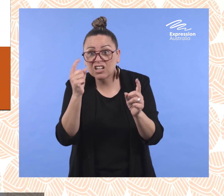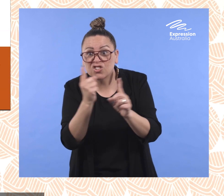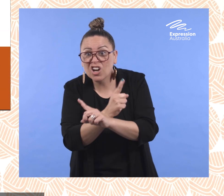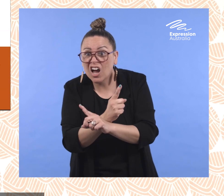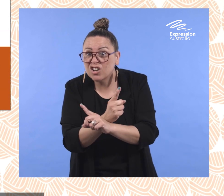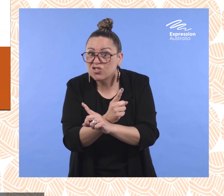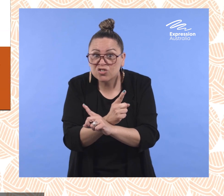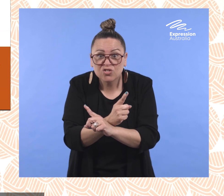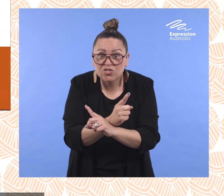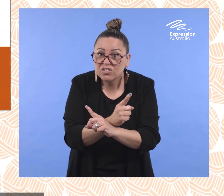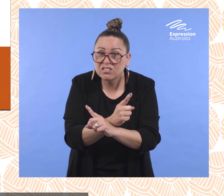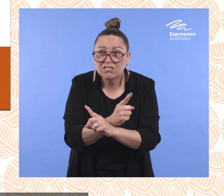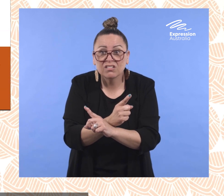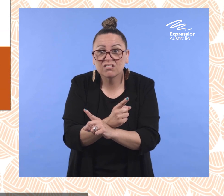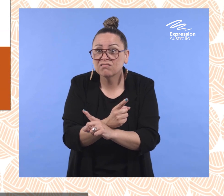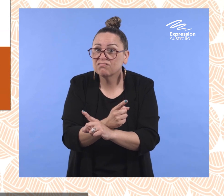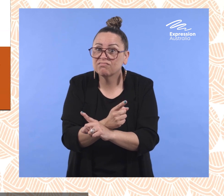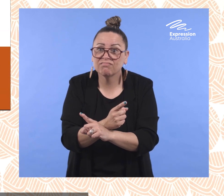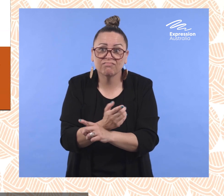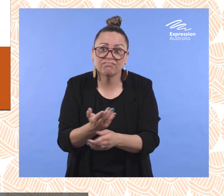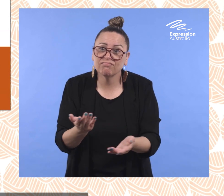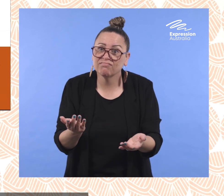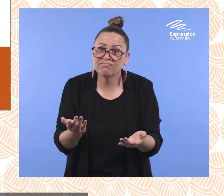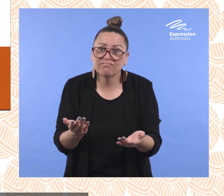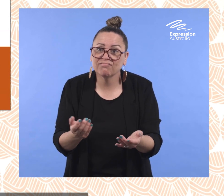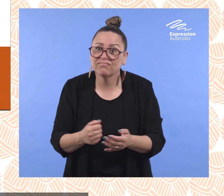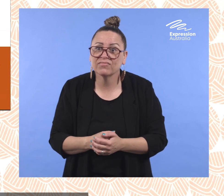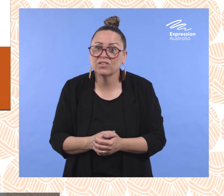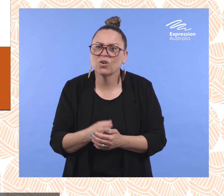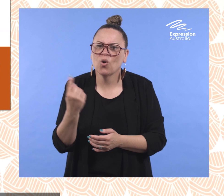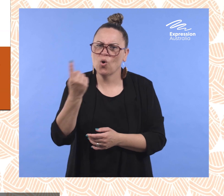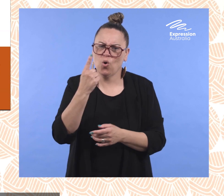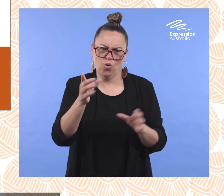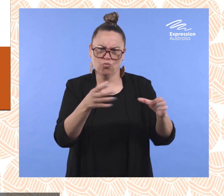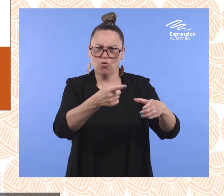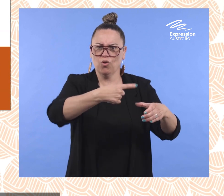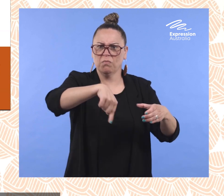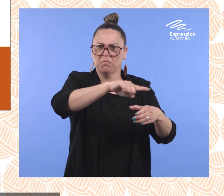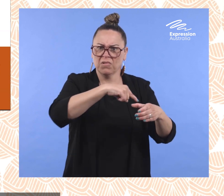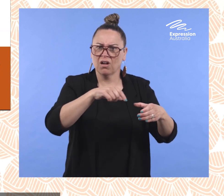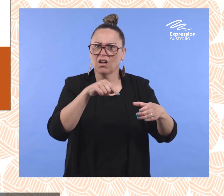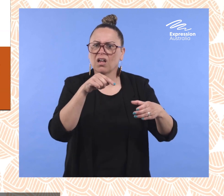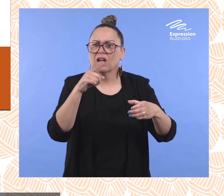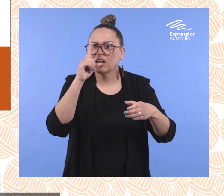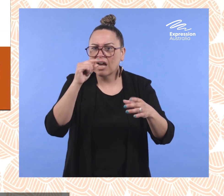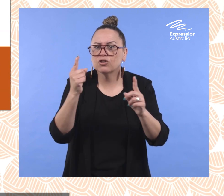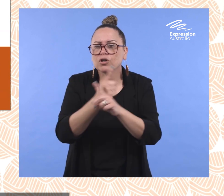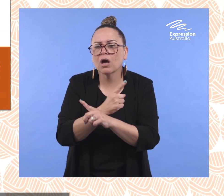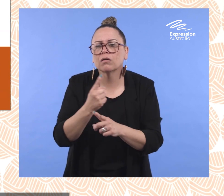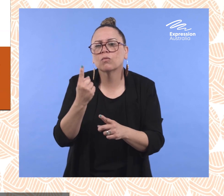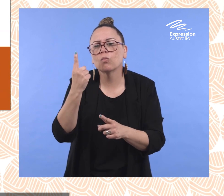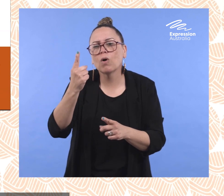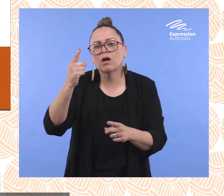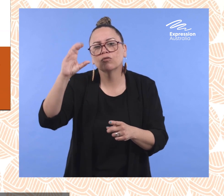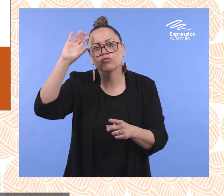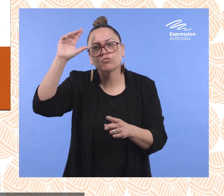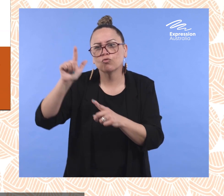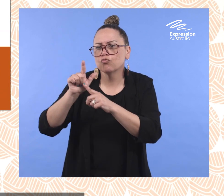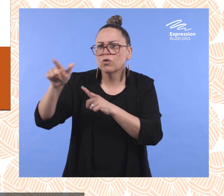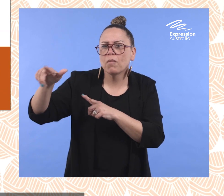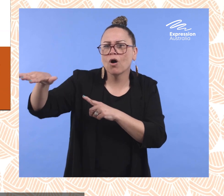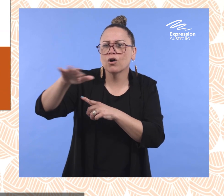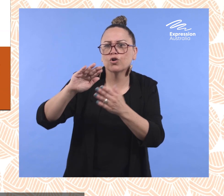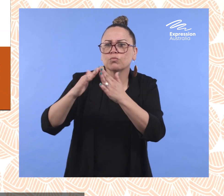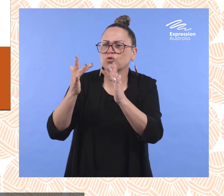the composition. So I think she said it was one person in a remote community without internet access, giving an extreme example,